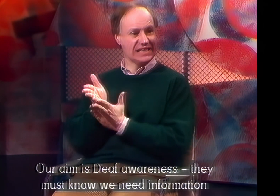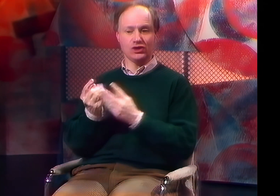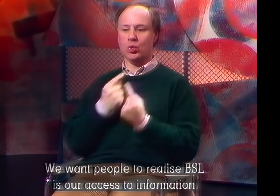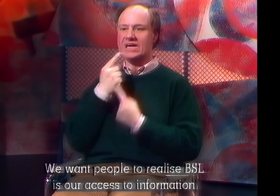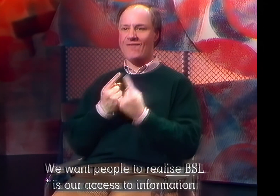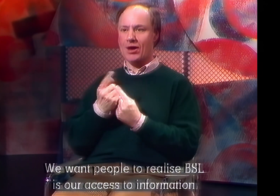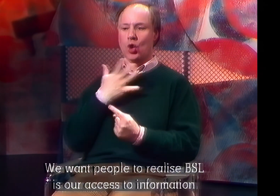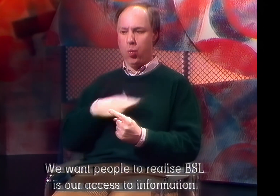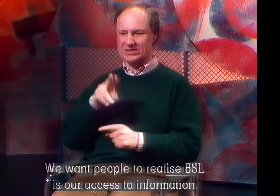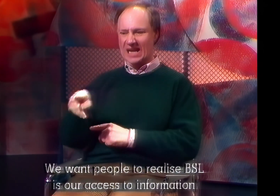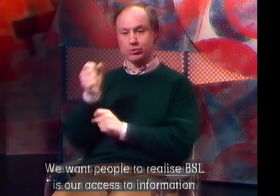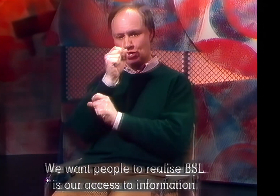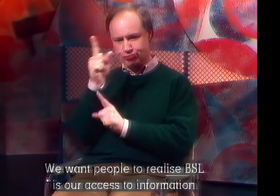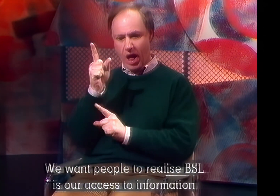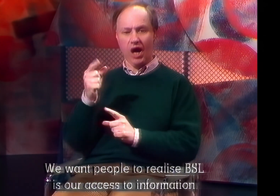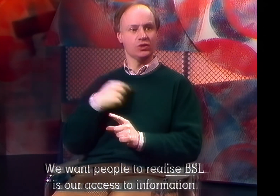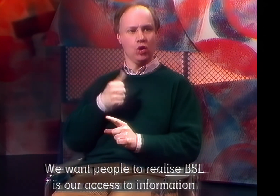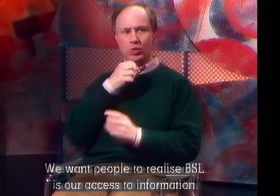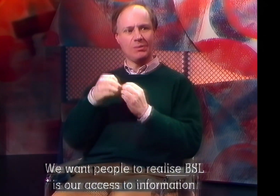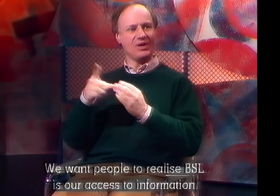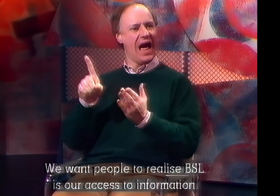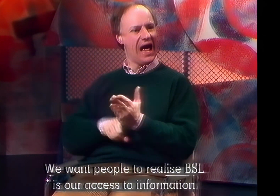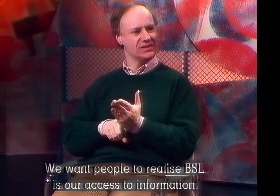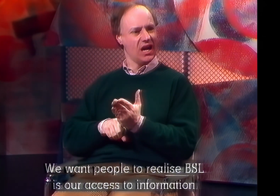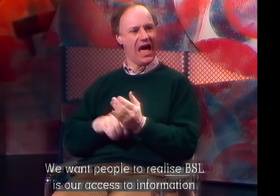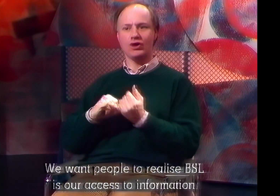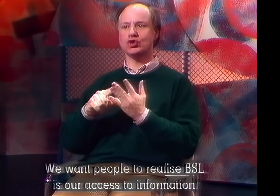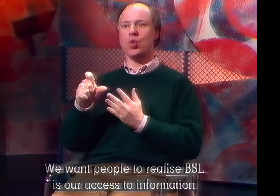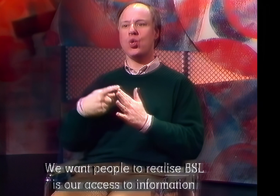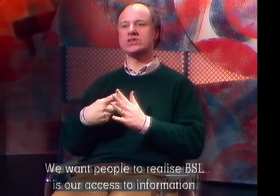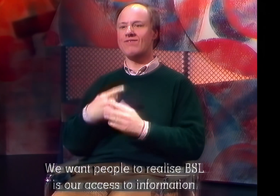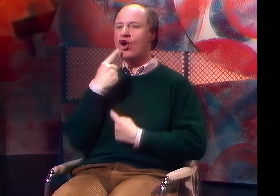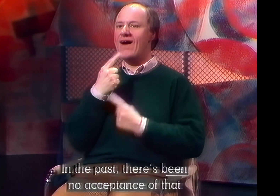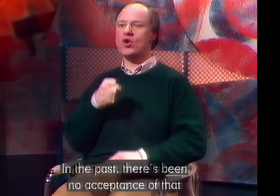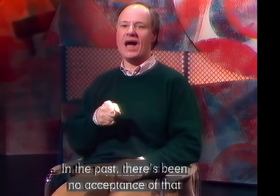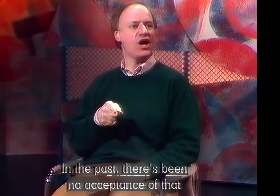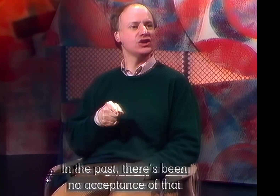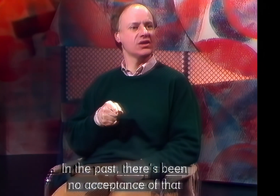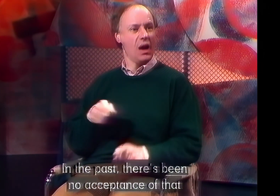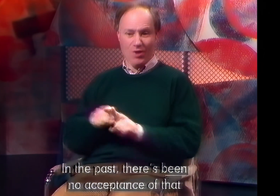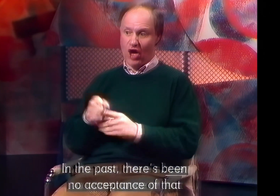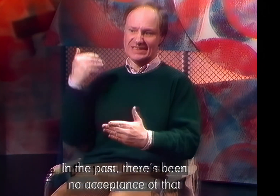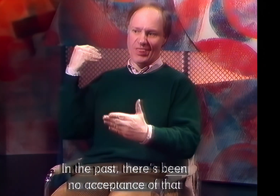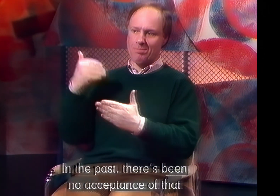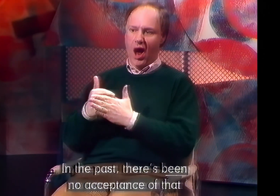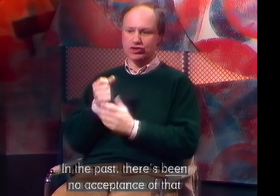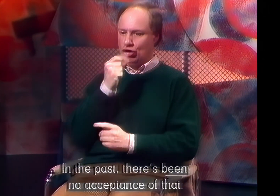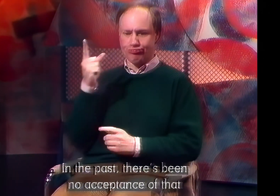We want people to realise we use BSL as our source of access to this information. In the past, there has been no acceptance of that, and we've